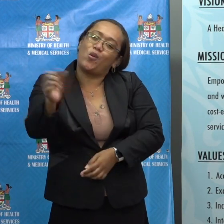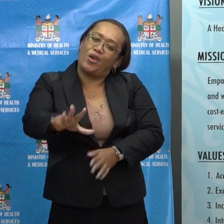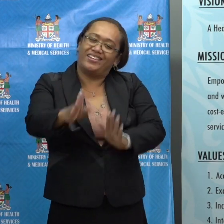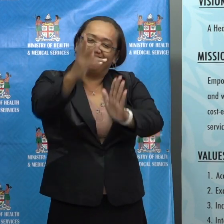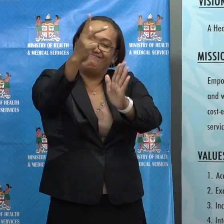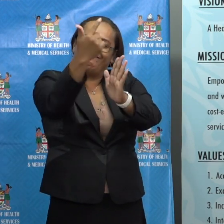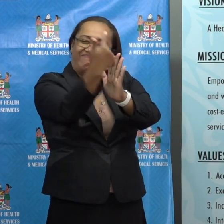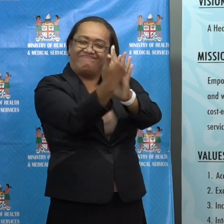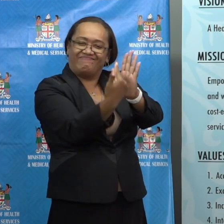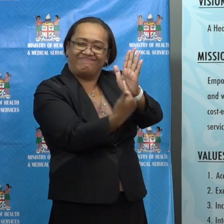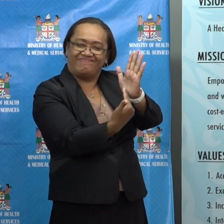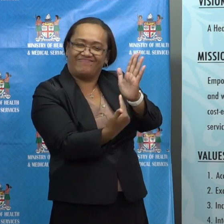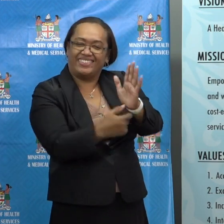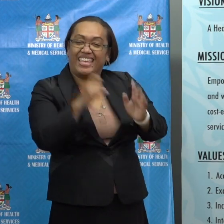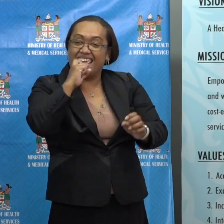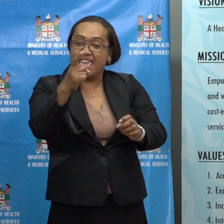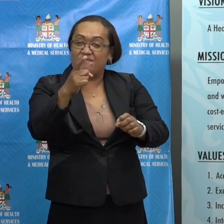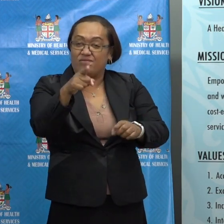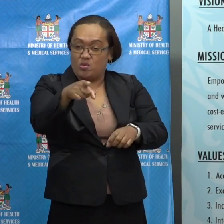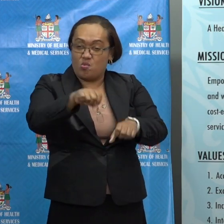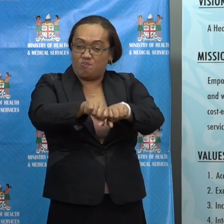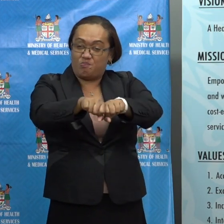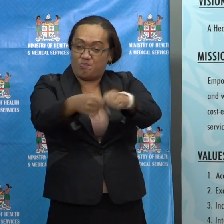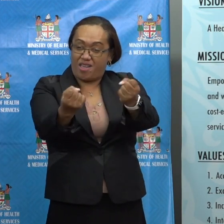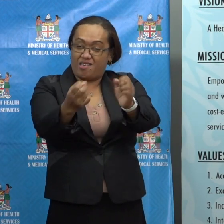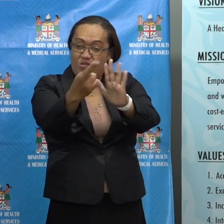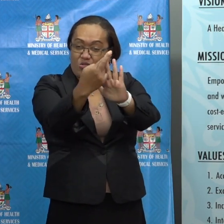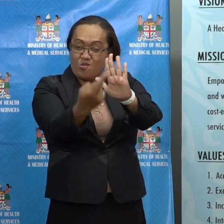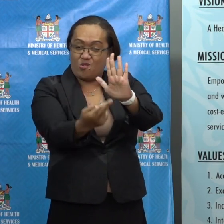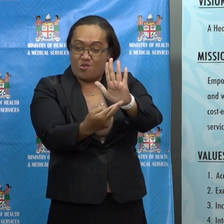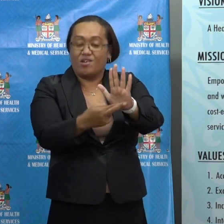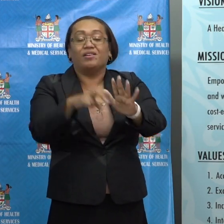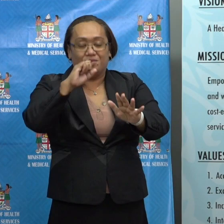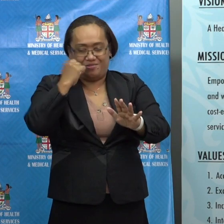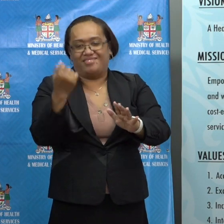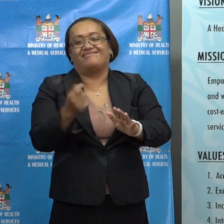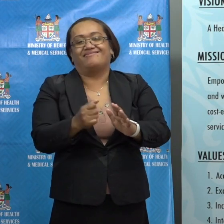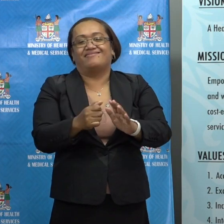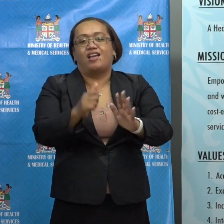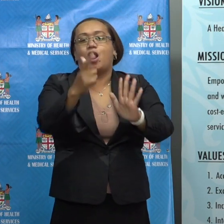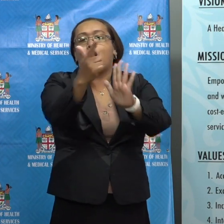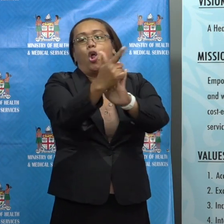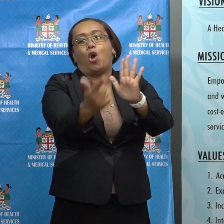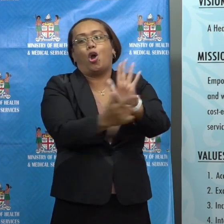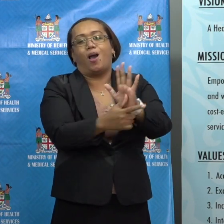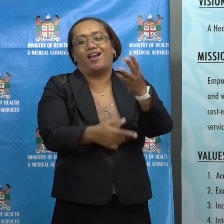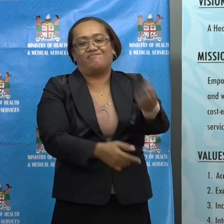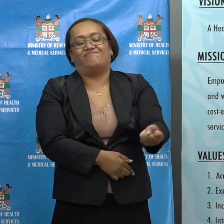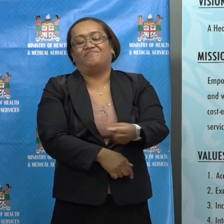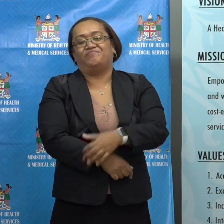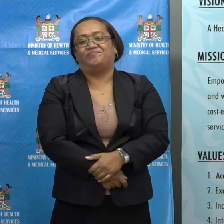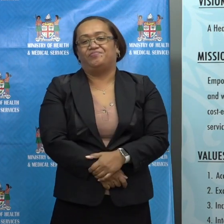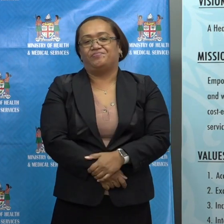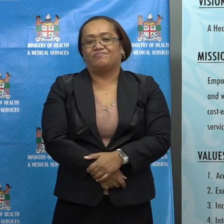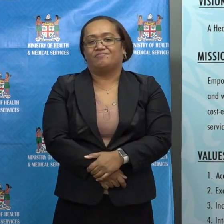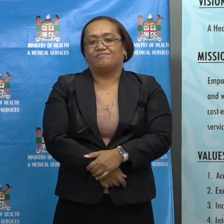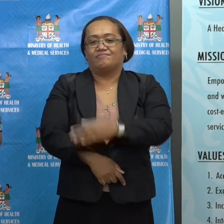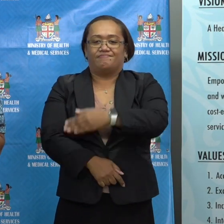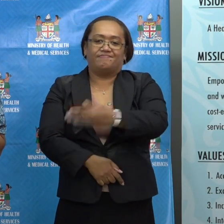that anybody who breaches will be dealt with by the law, and the